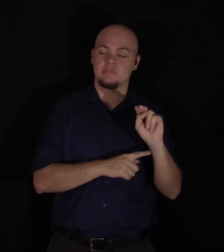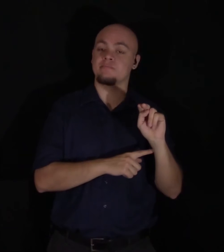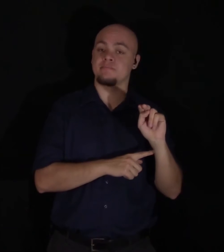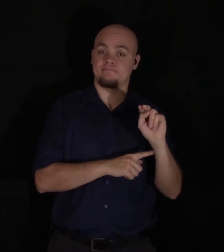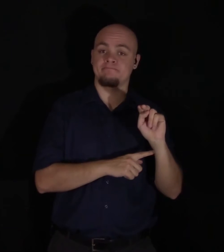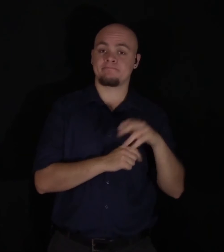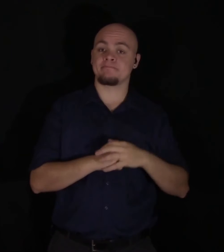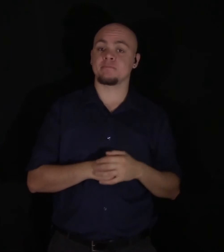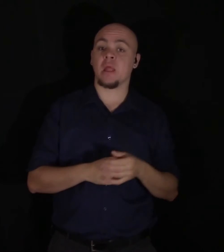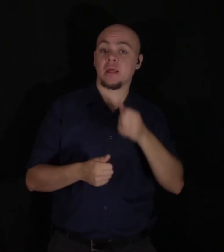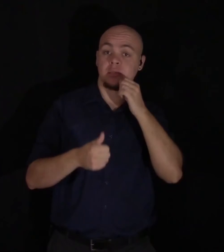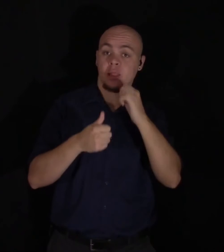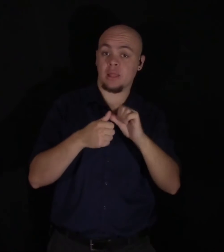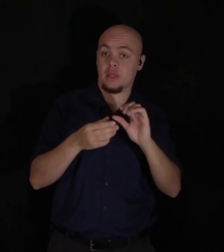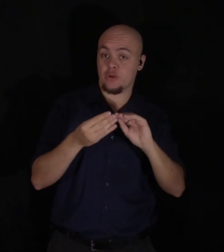Letter 2.